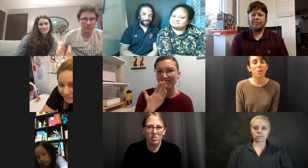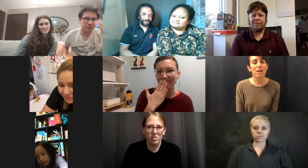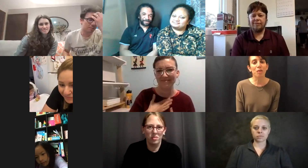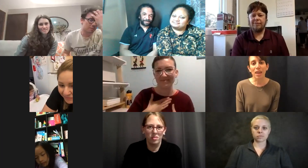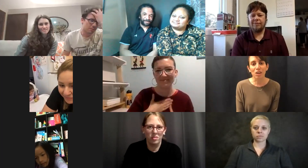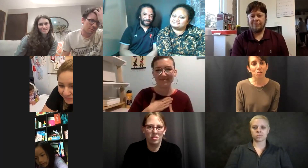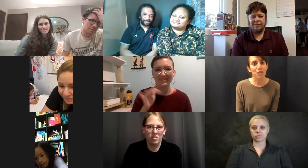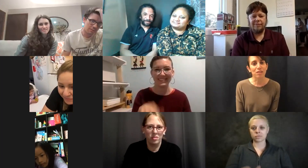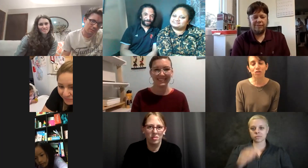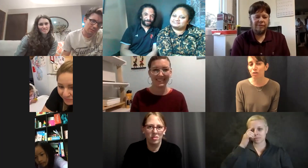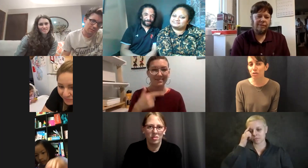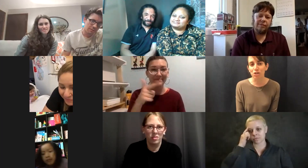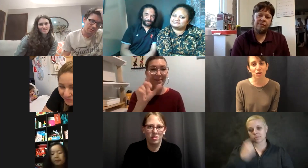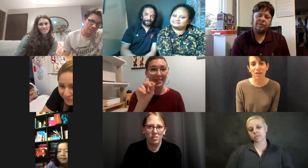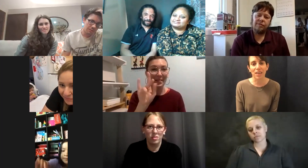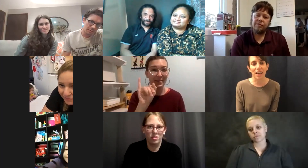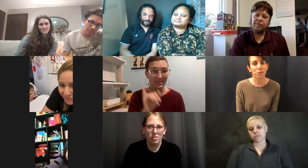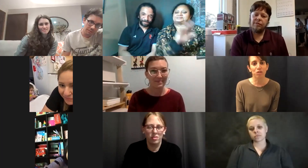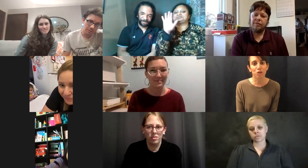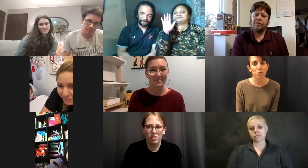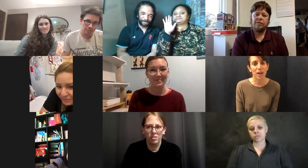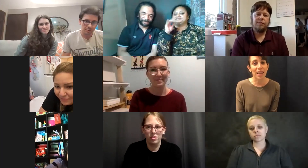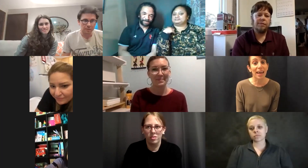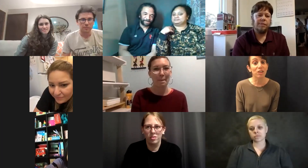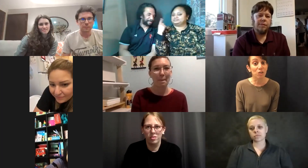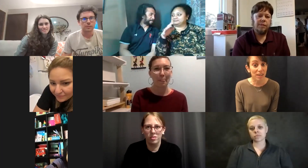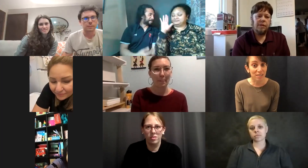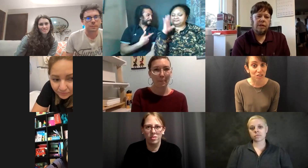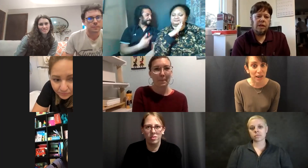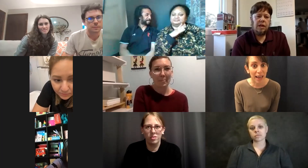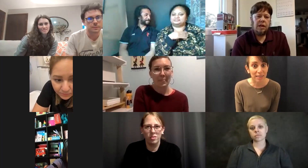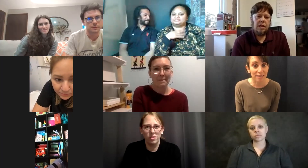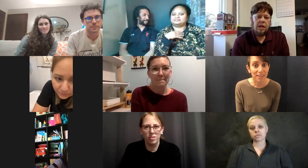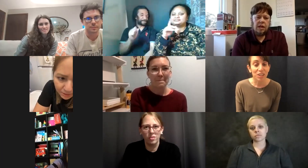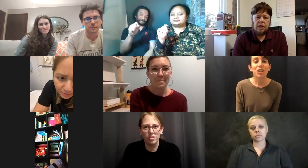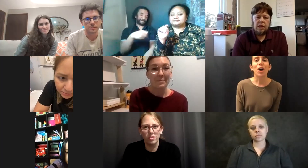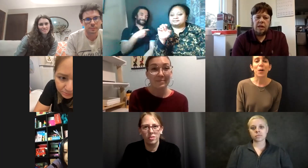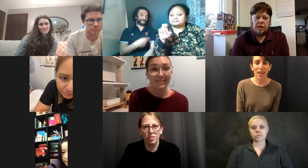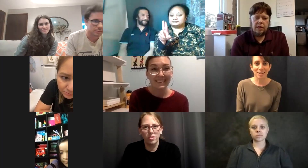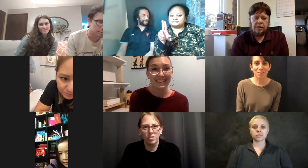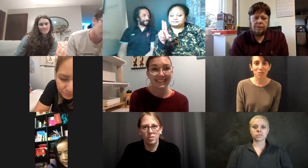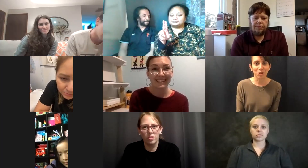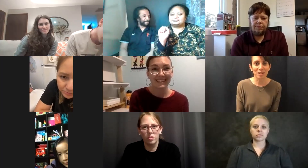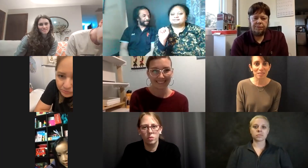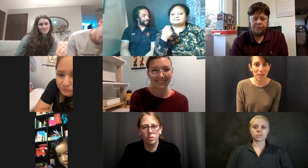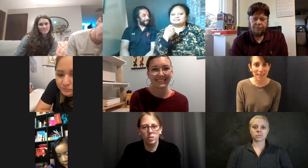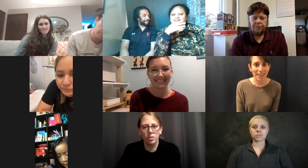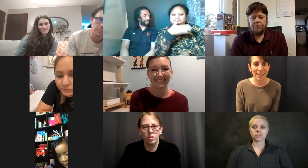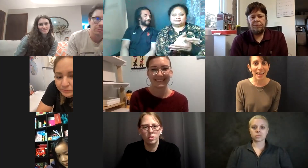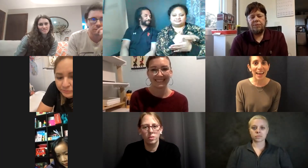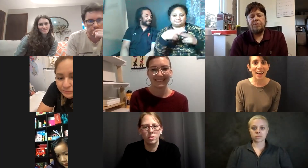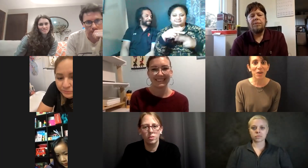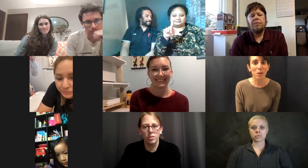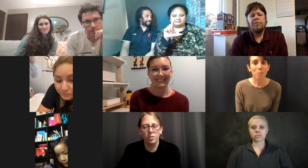really want to thank you for that description, Jonah. That was so great. And Loki, did you want to ask? Okay, 2 is